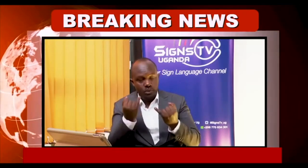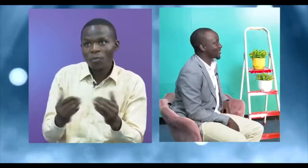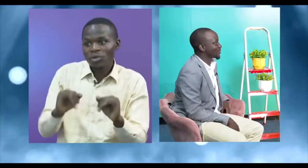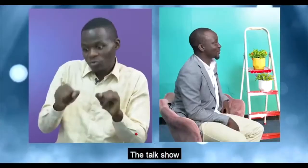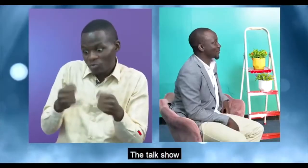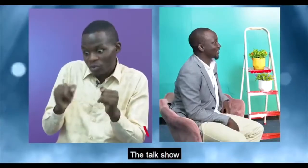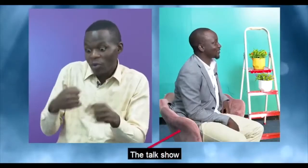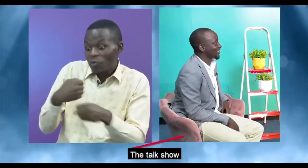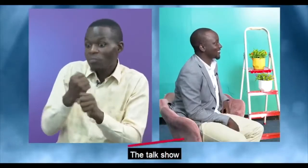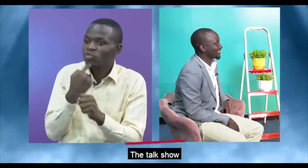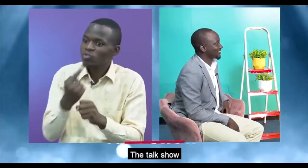the talk show,